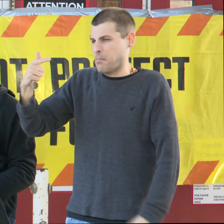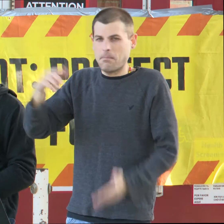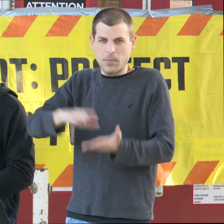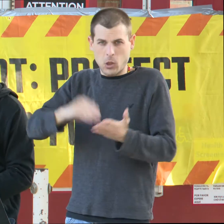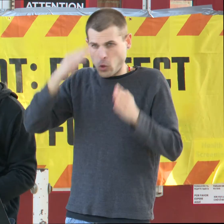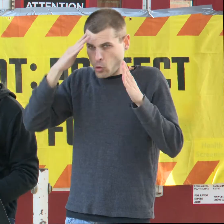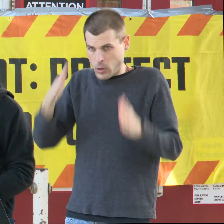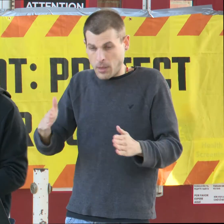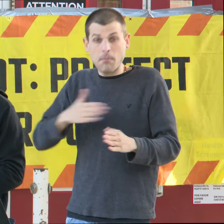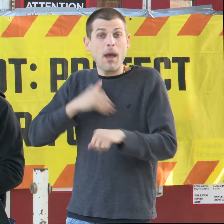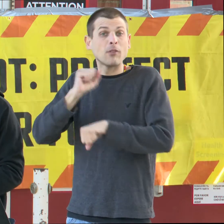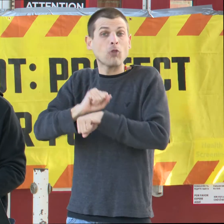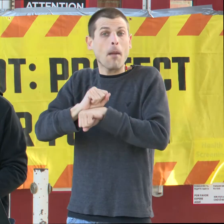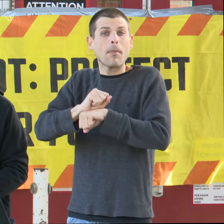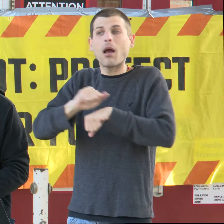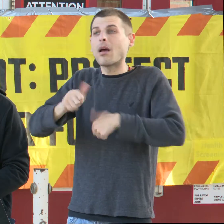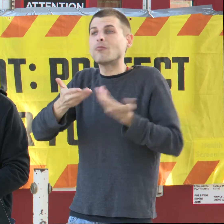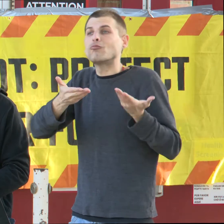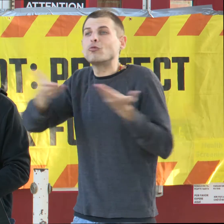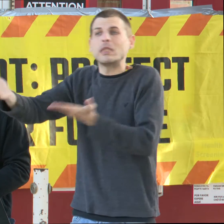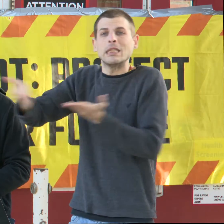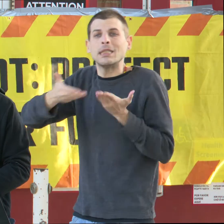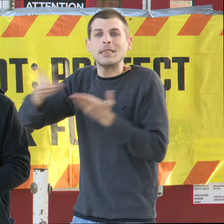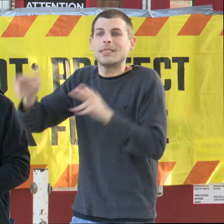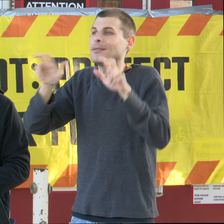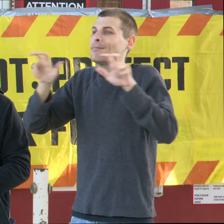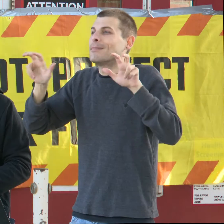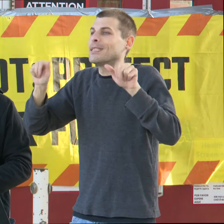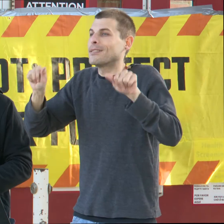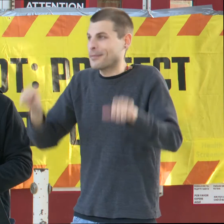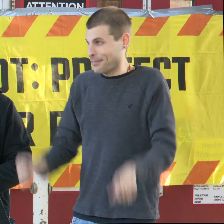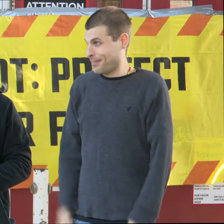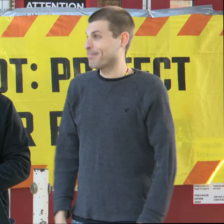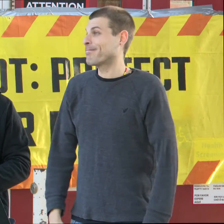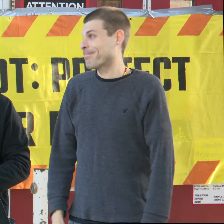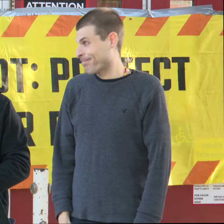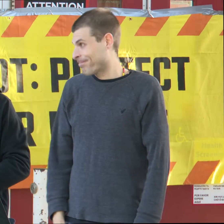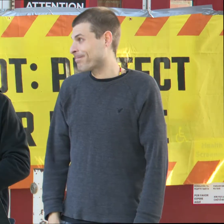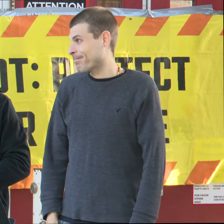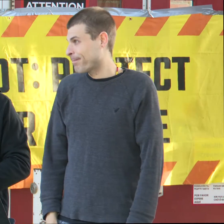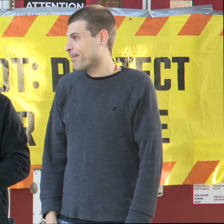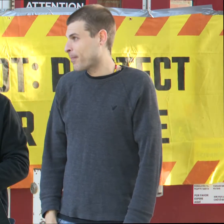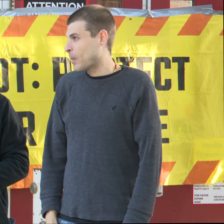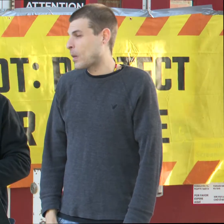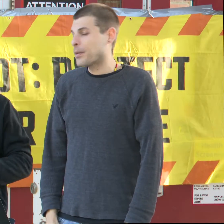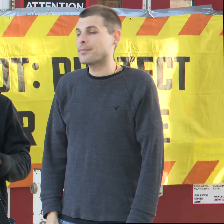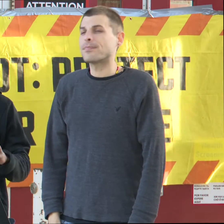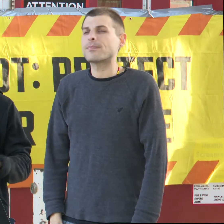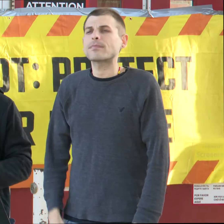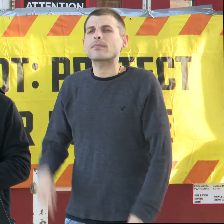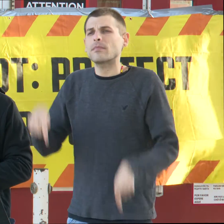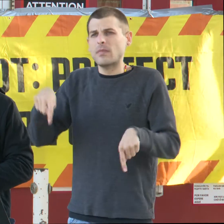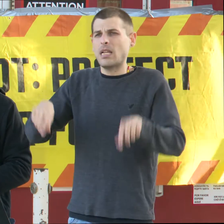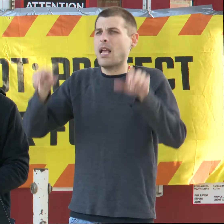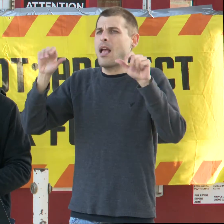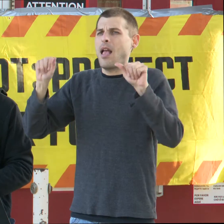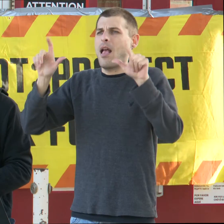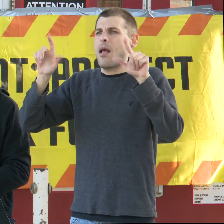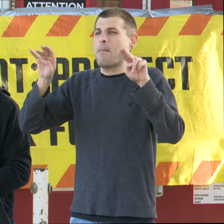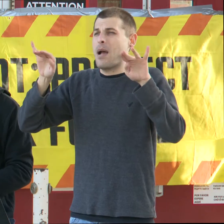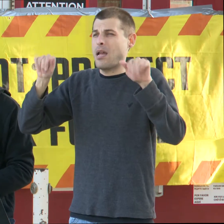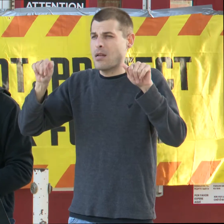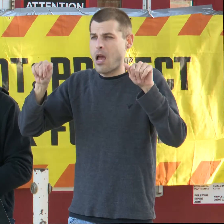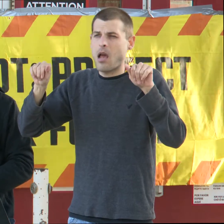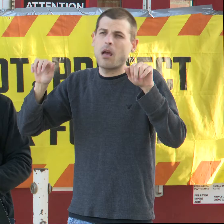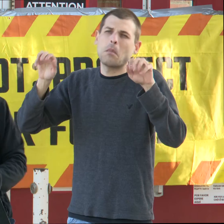delivering pizzas, one of my first jobs in Portland. And I entered the area of Albina on Mississippi